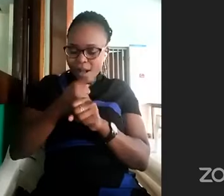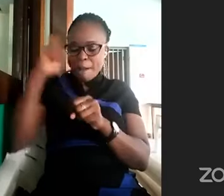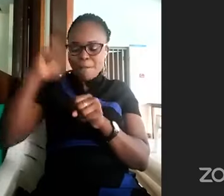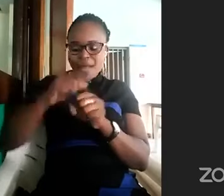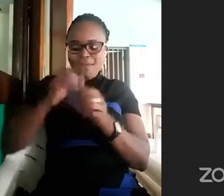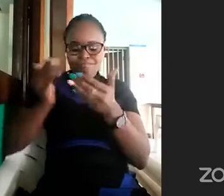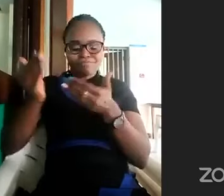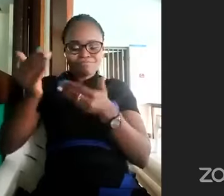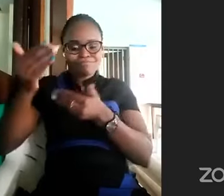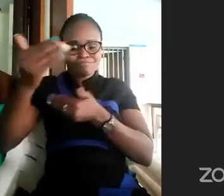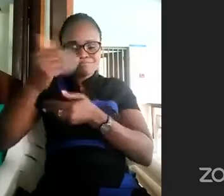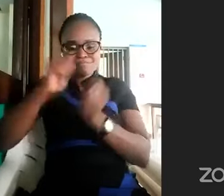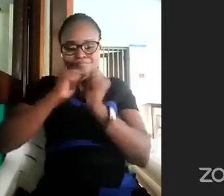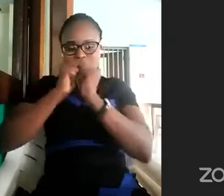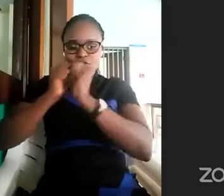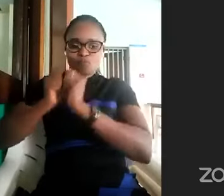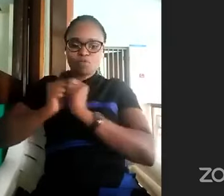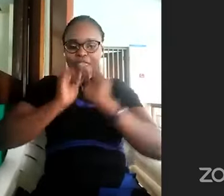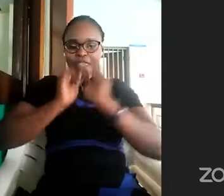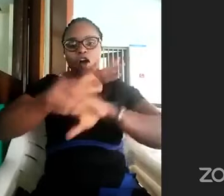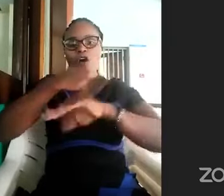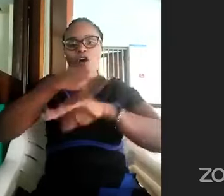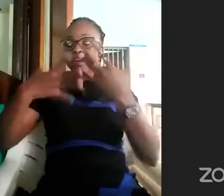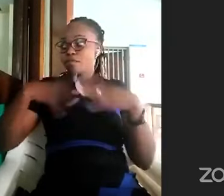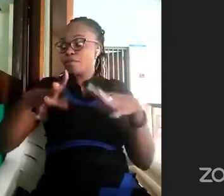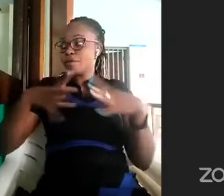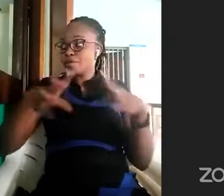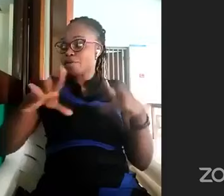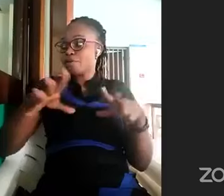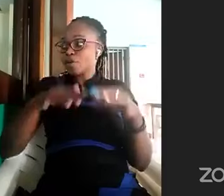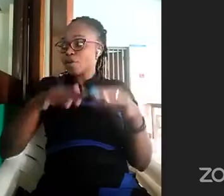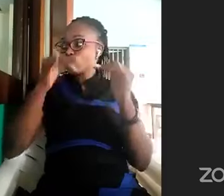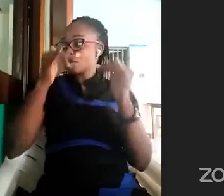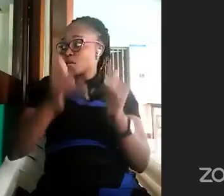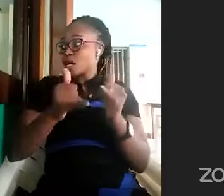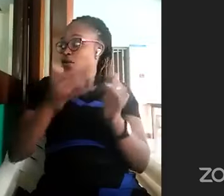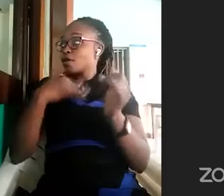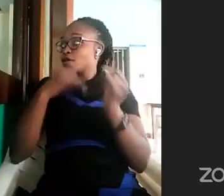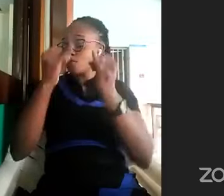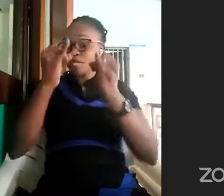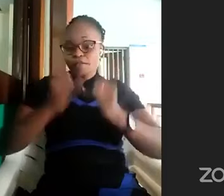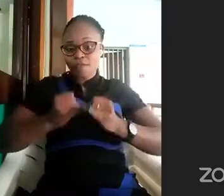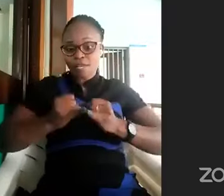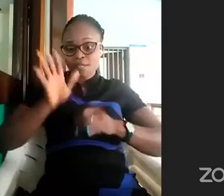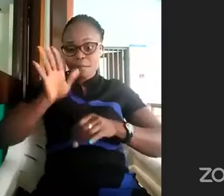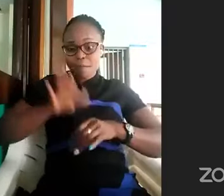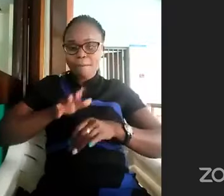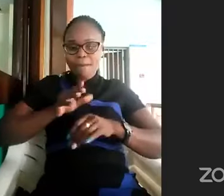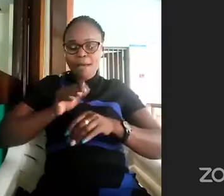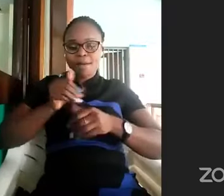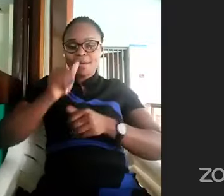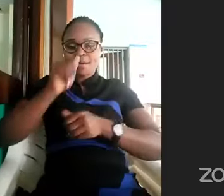the house. So kindly allow me to invite our Mama Series, and they're going to talk about their